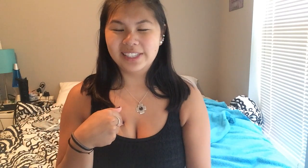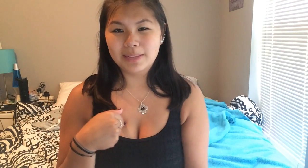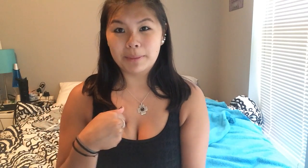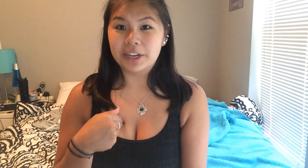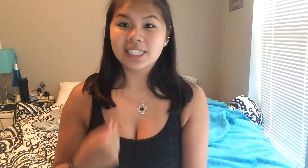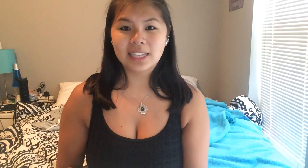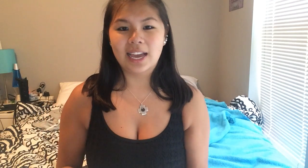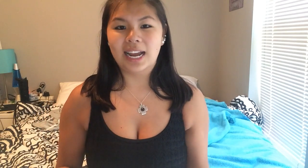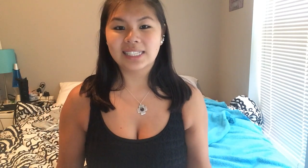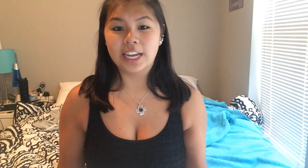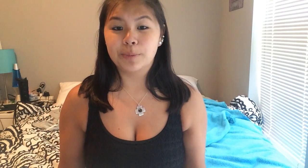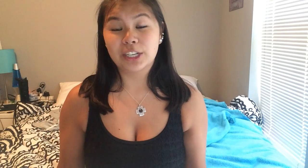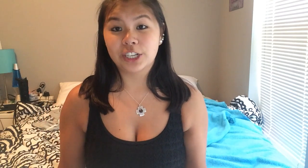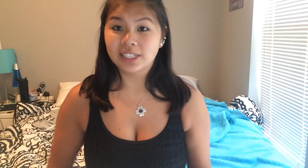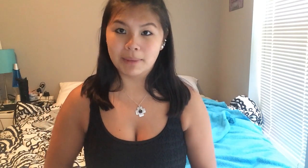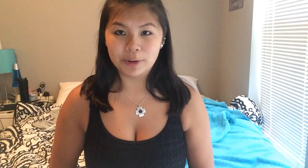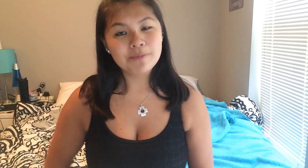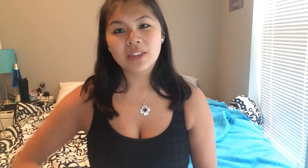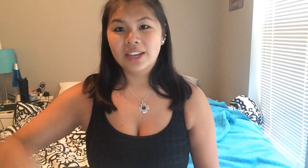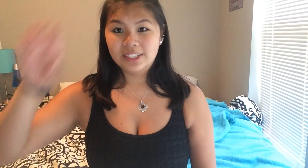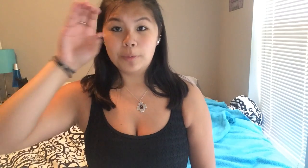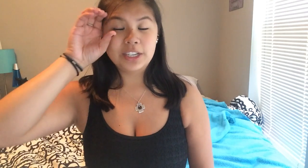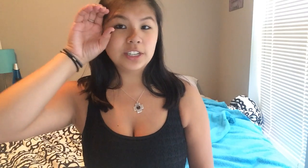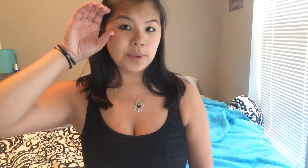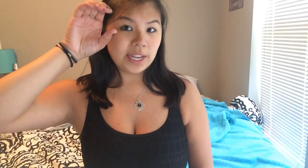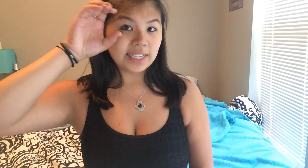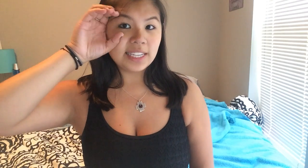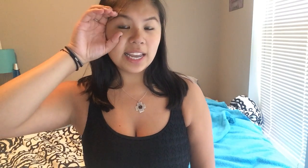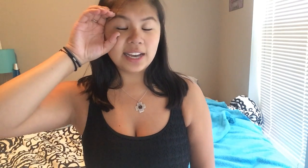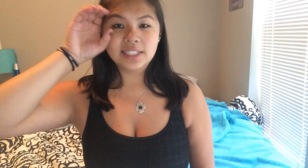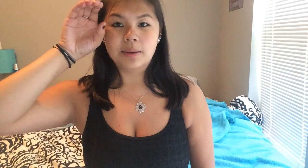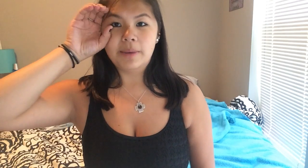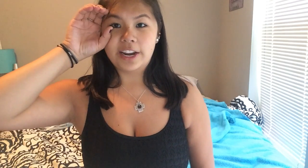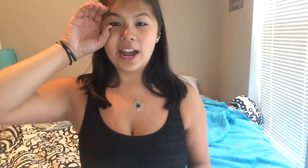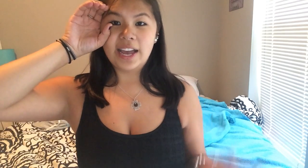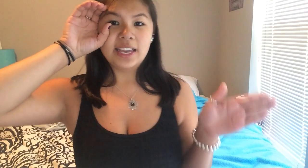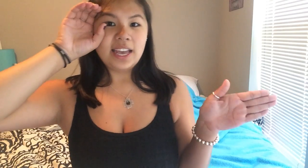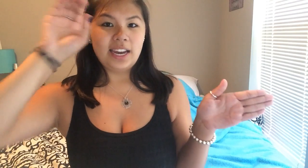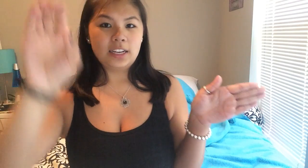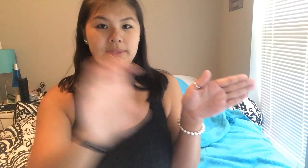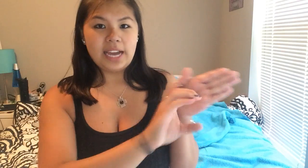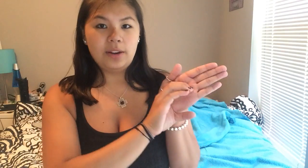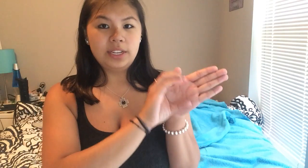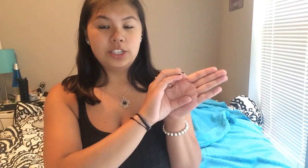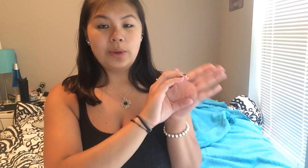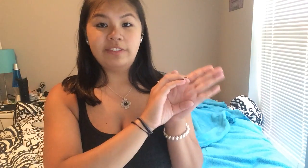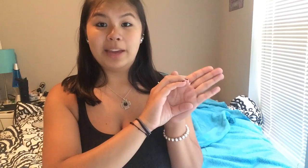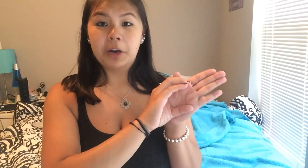and the memories, and I signed pictures and memory. So pictures where you take a C hand by your eye and it comes down into a flat palm